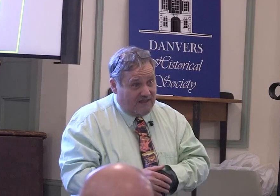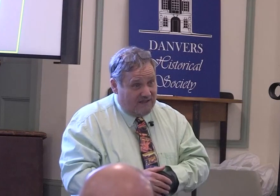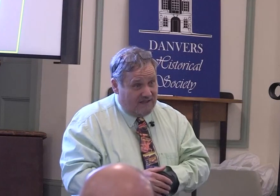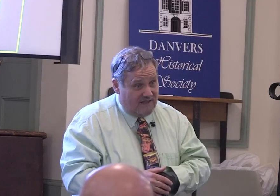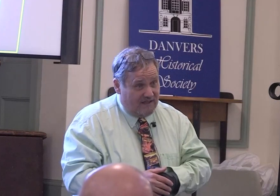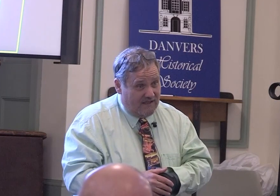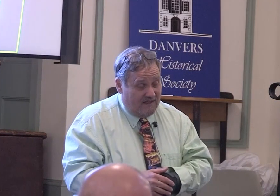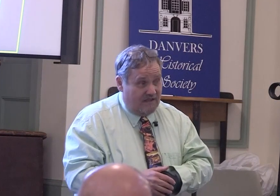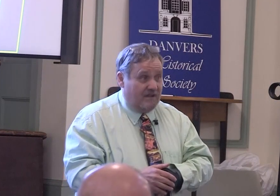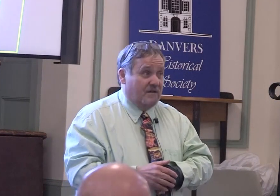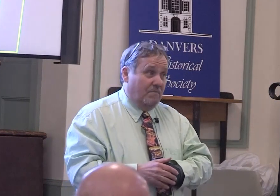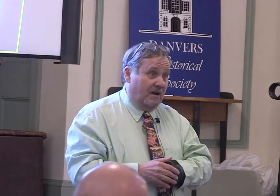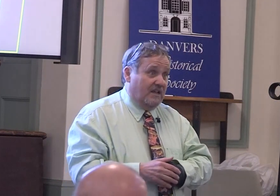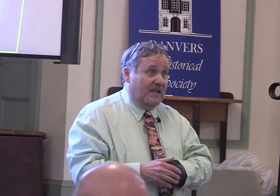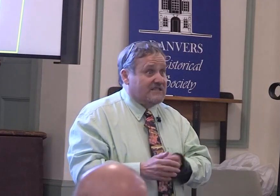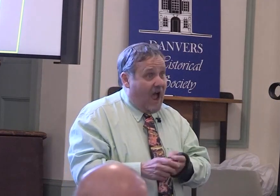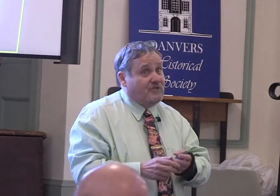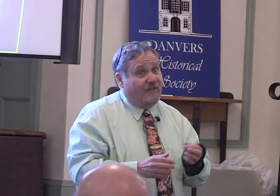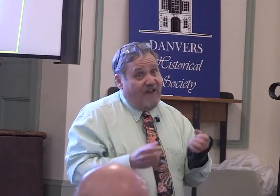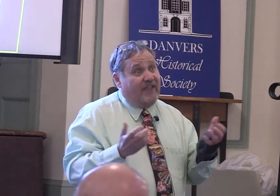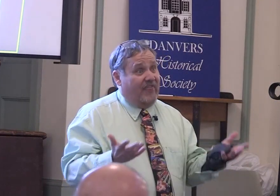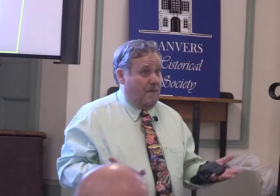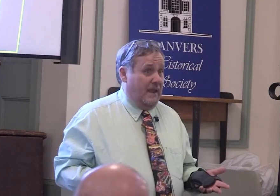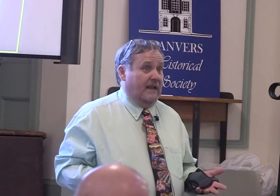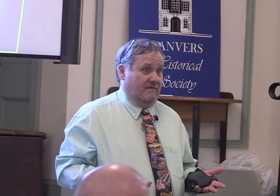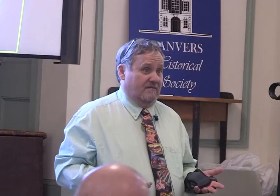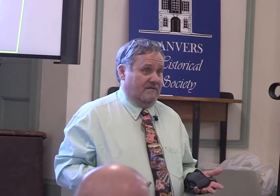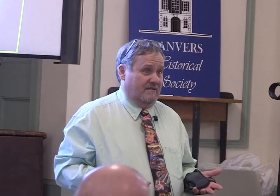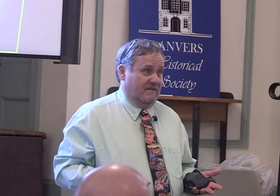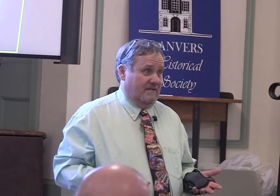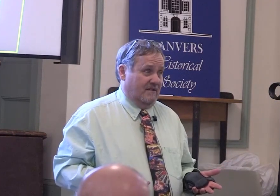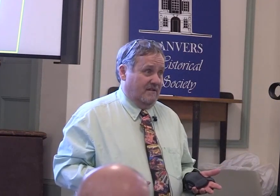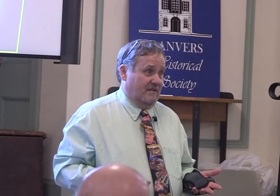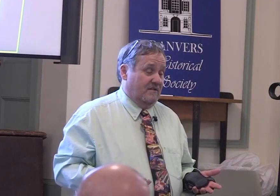cost, but it's hard to find that many.